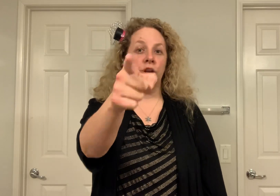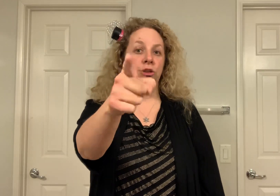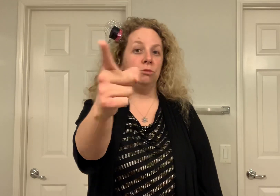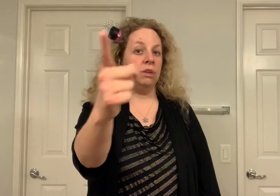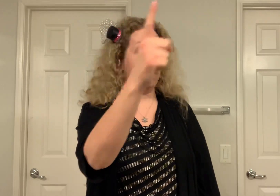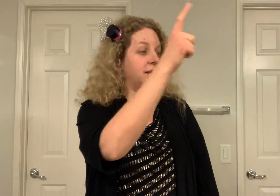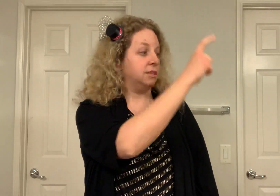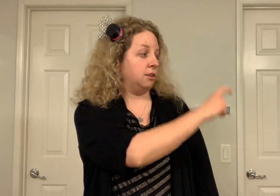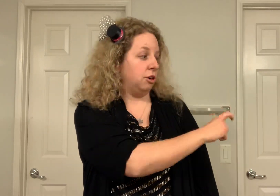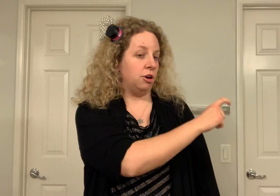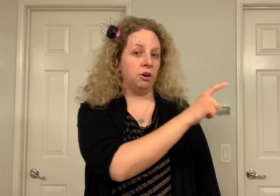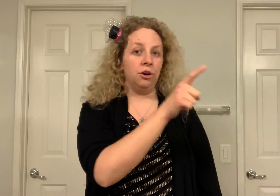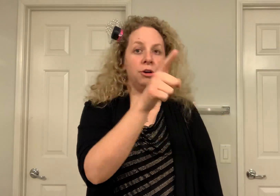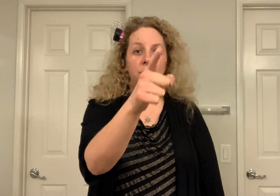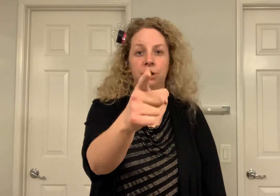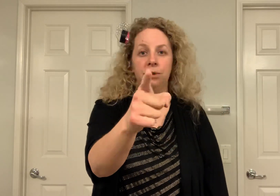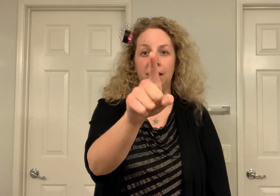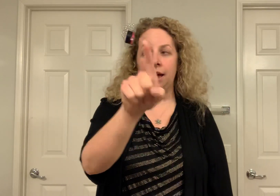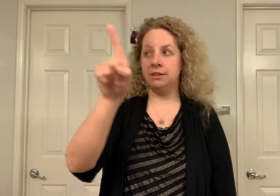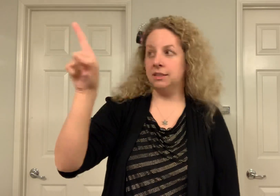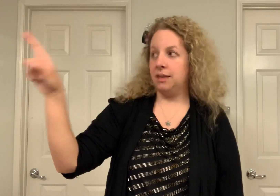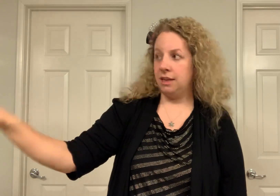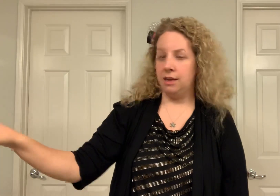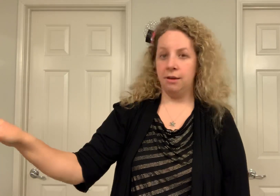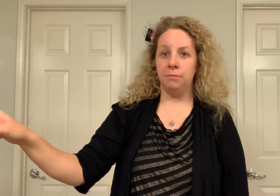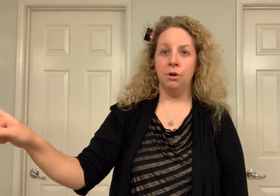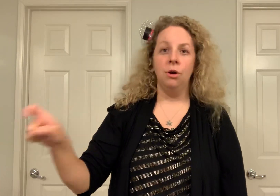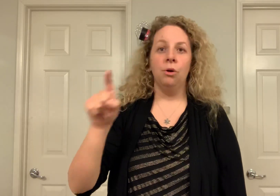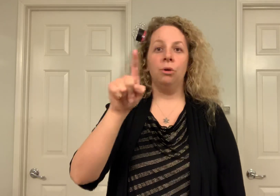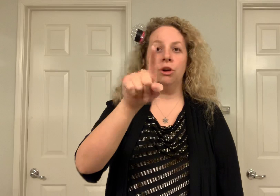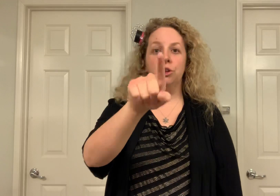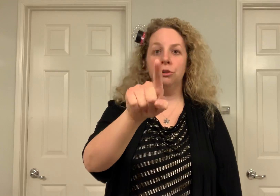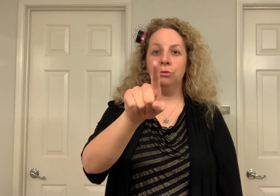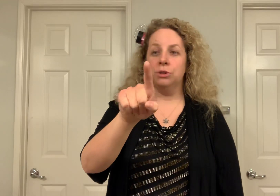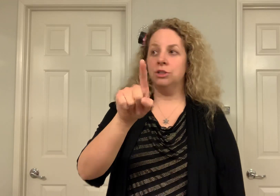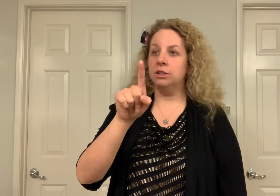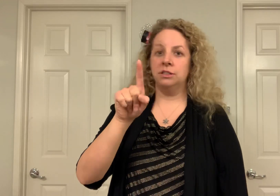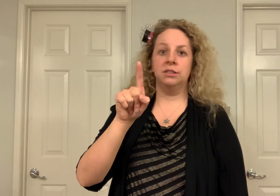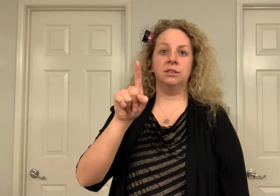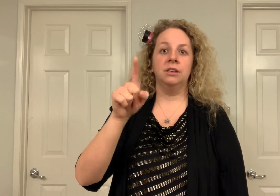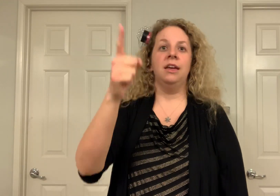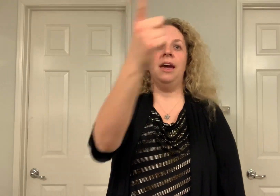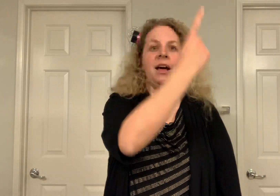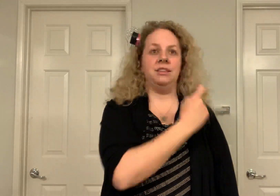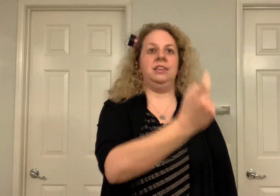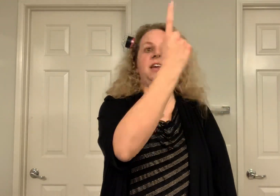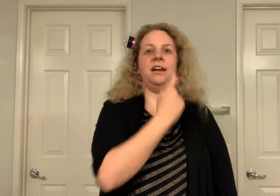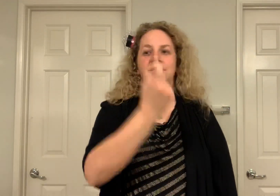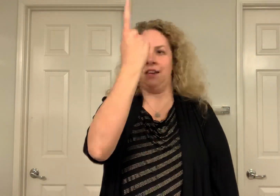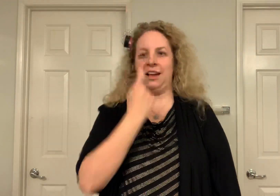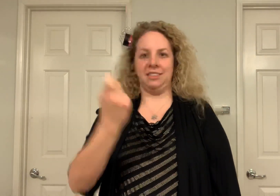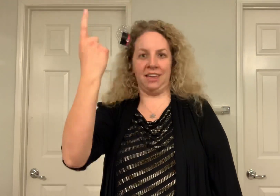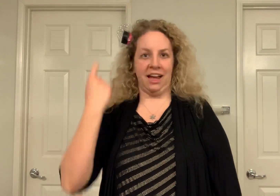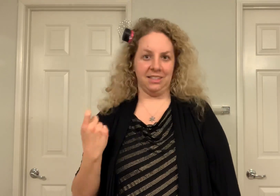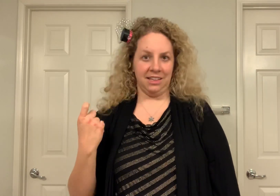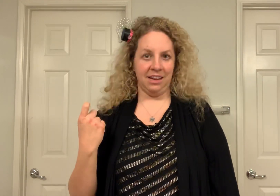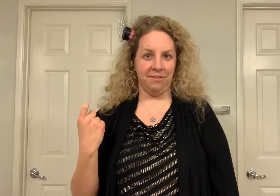you can ask her, or you can ask him, or you were just asking